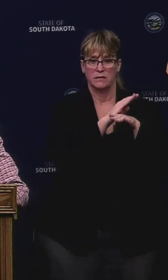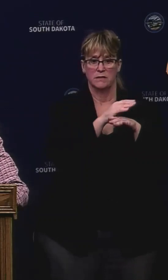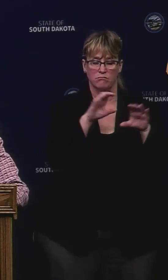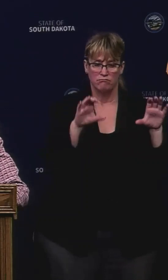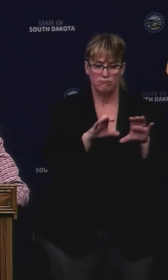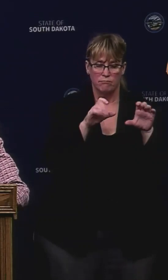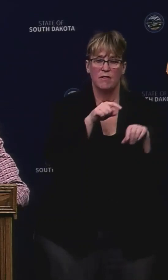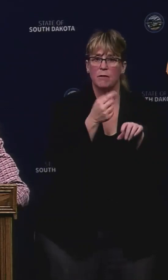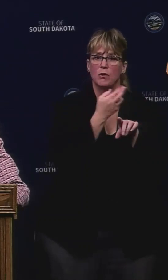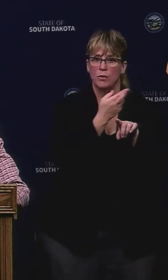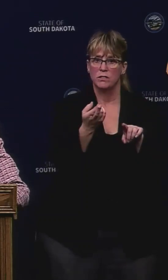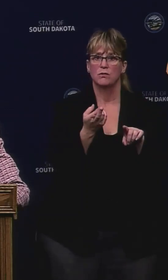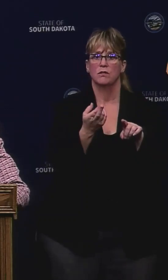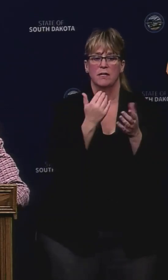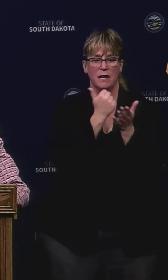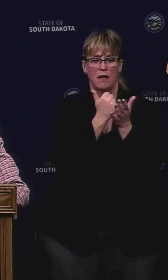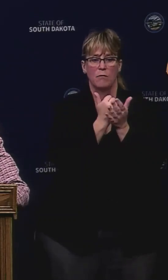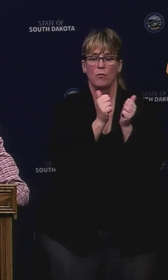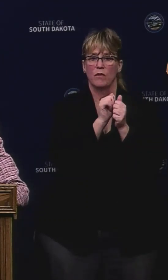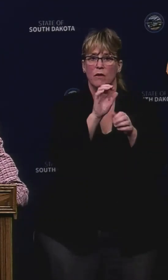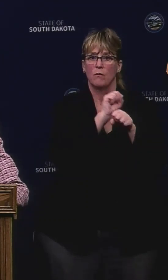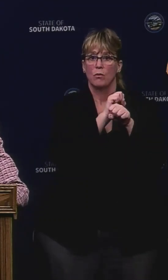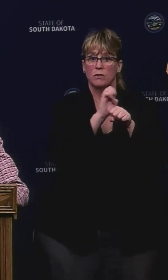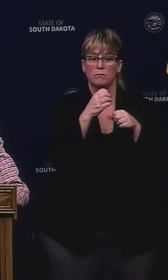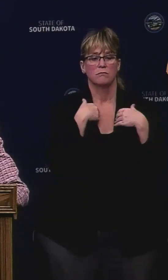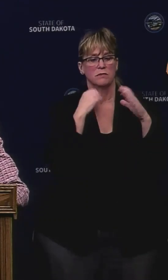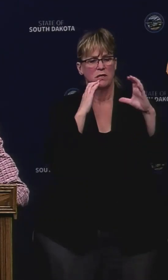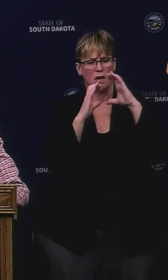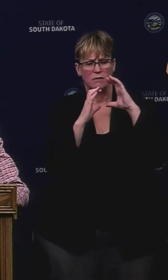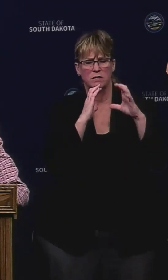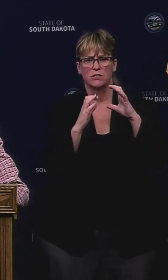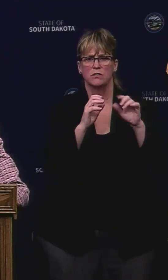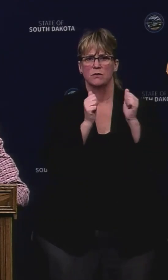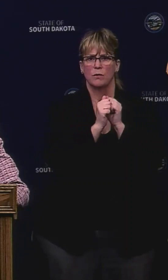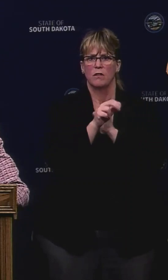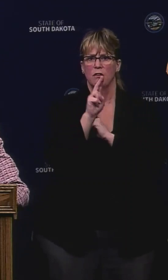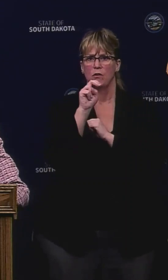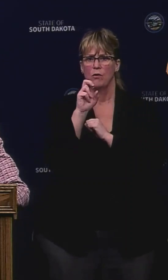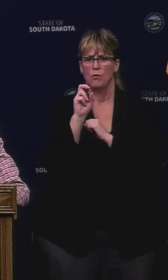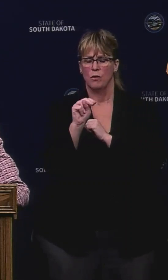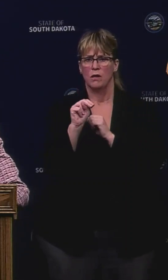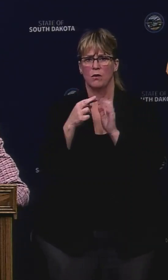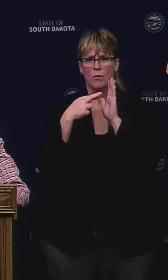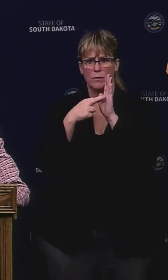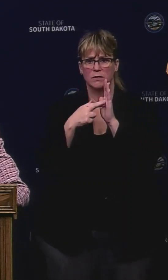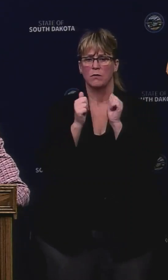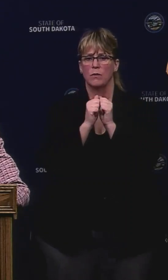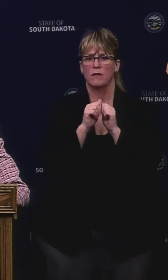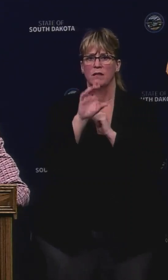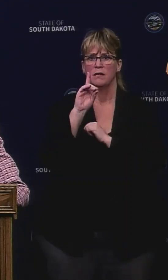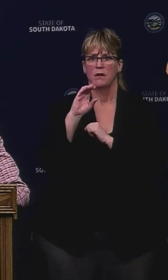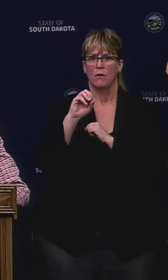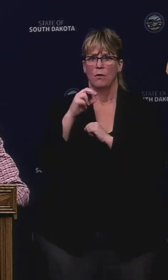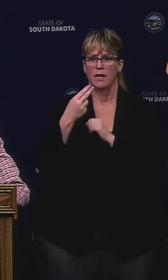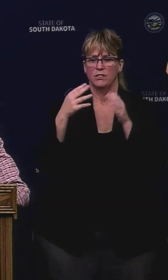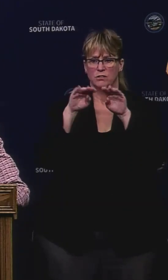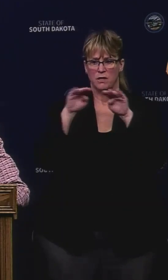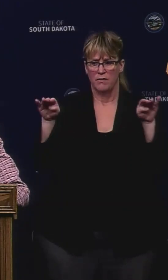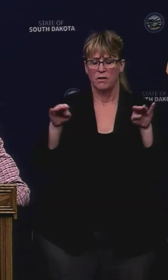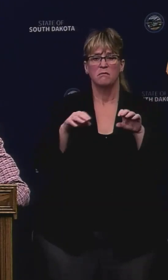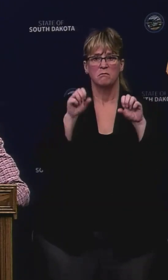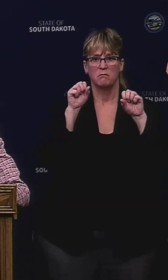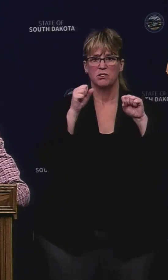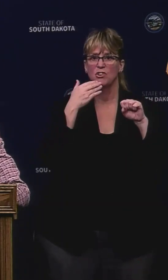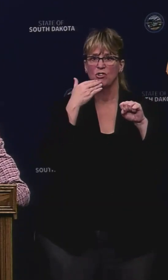been a resource to their employees, and we've had conversations with union reps at the Department of Health level, and so feel like that could